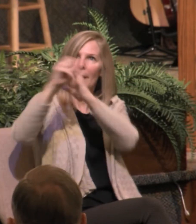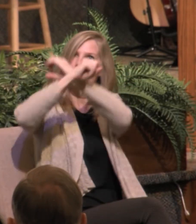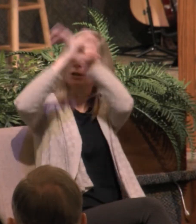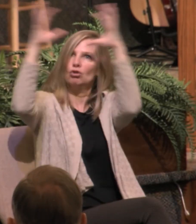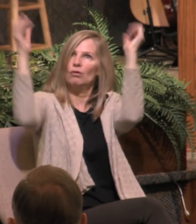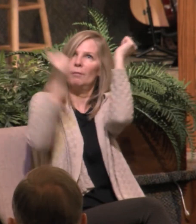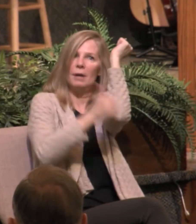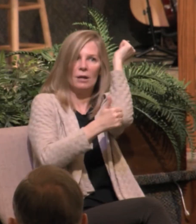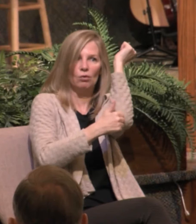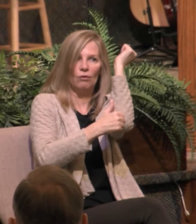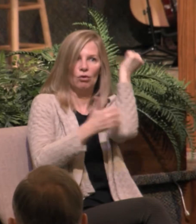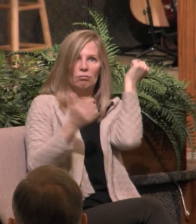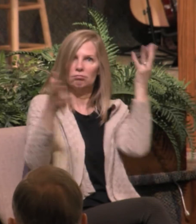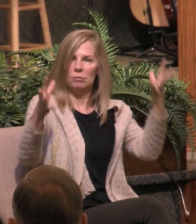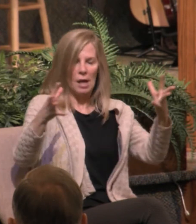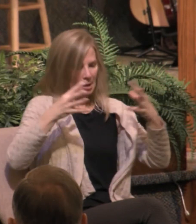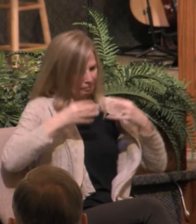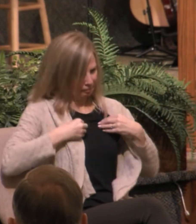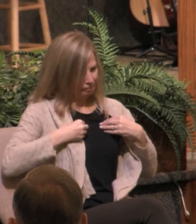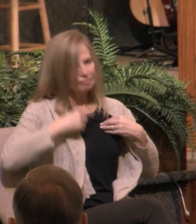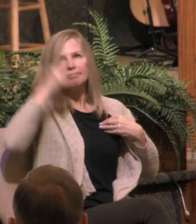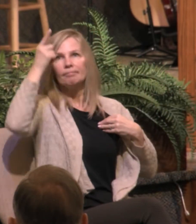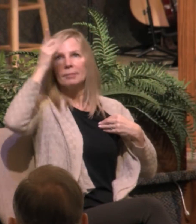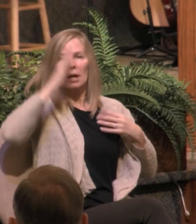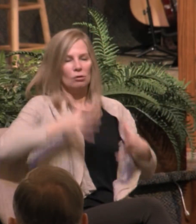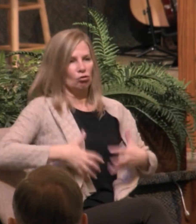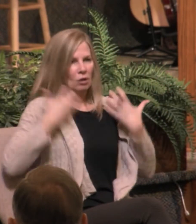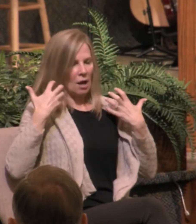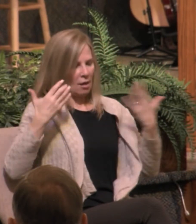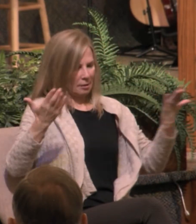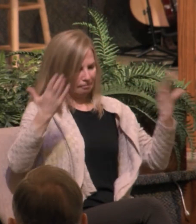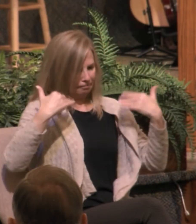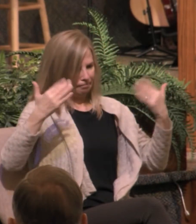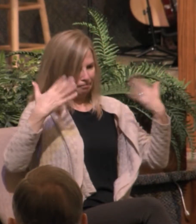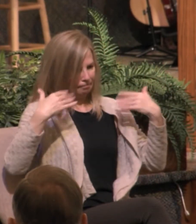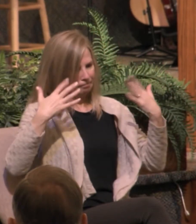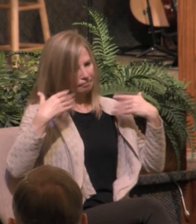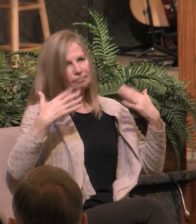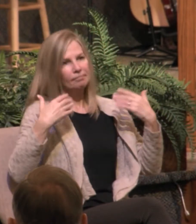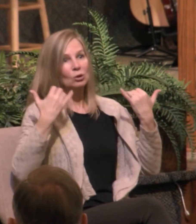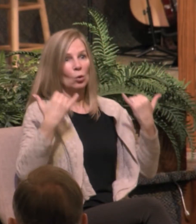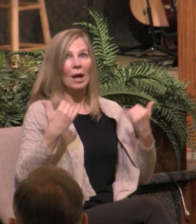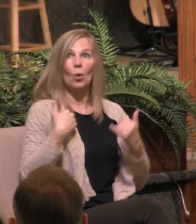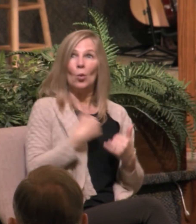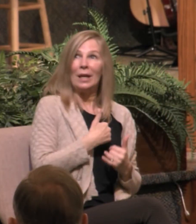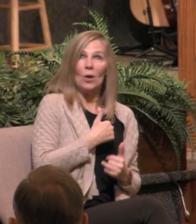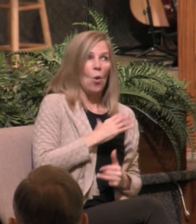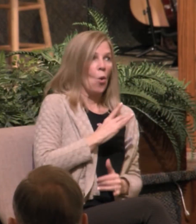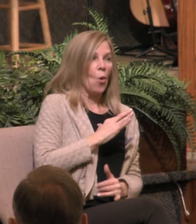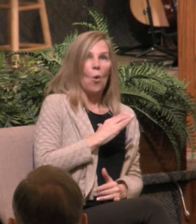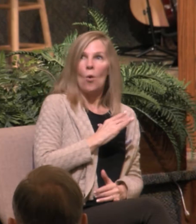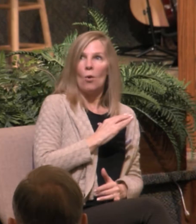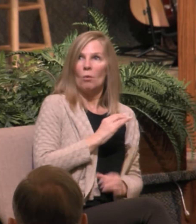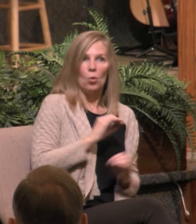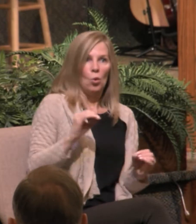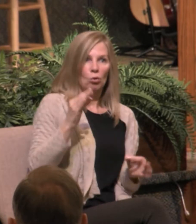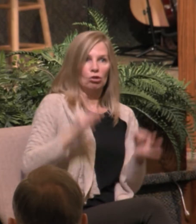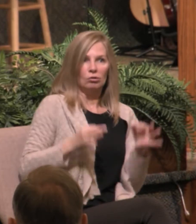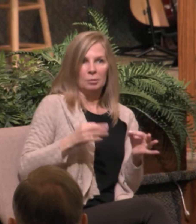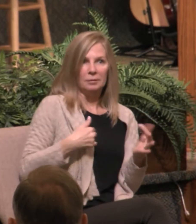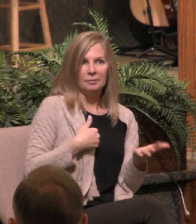He took God's wrath. And as a result, we don't face judgment.